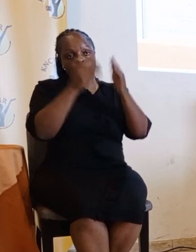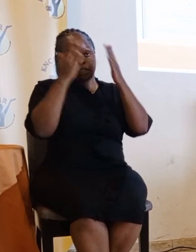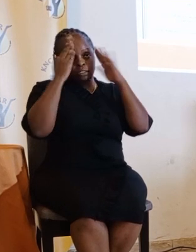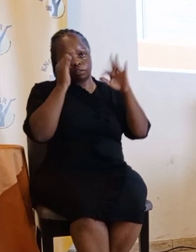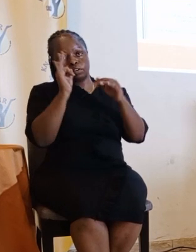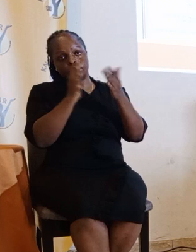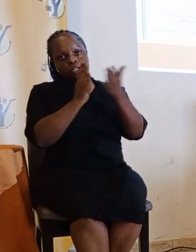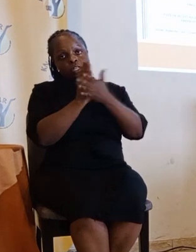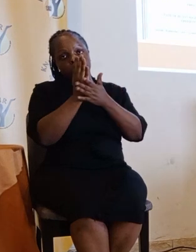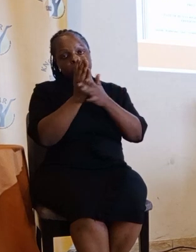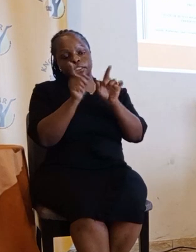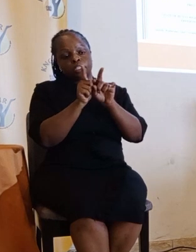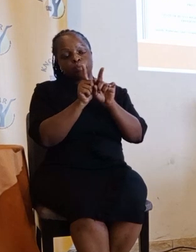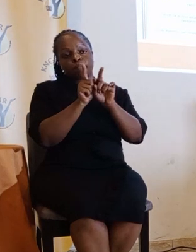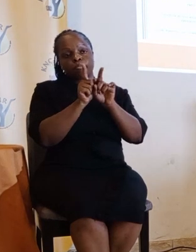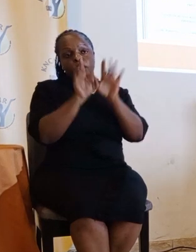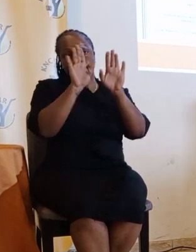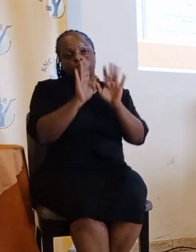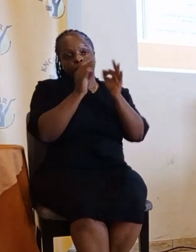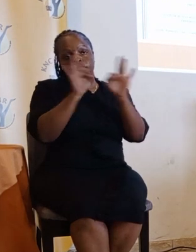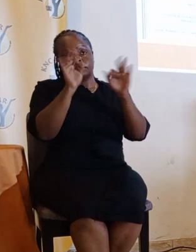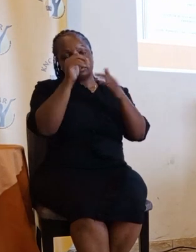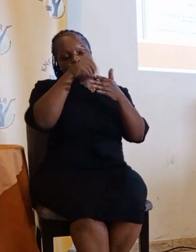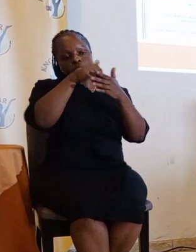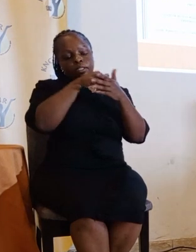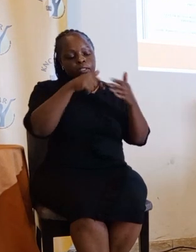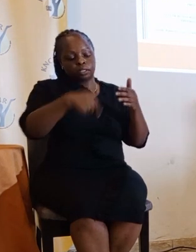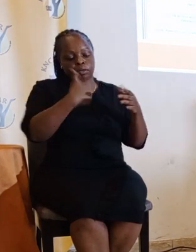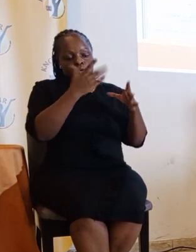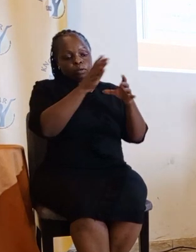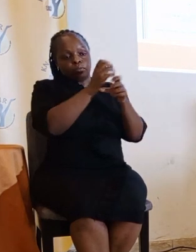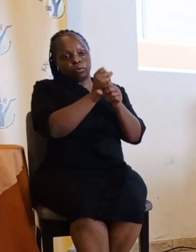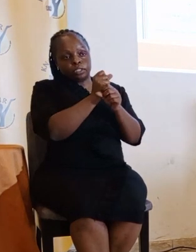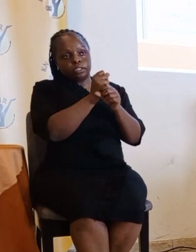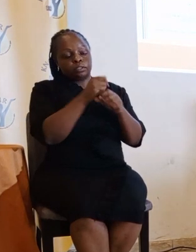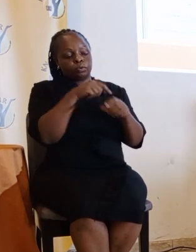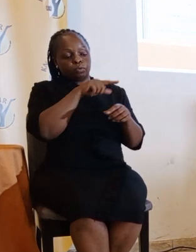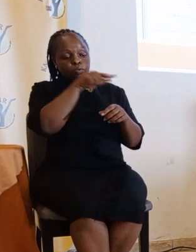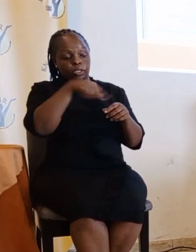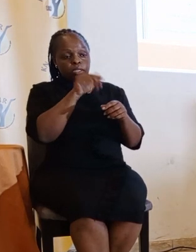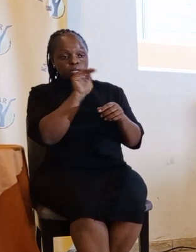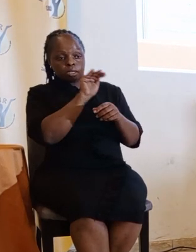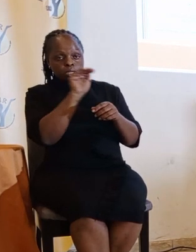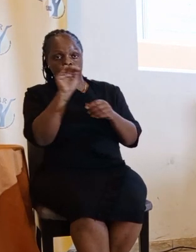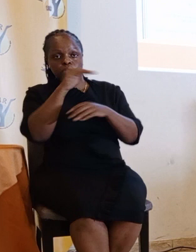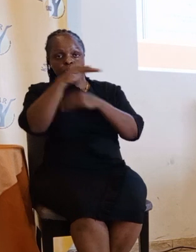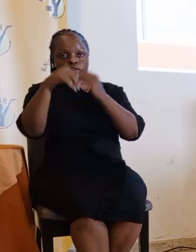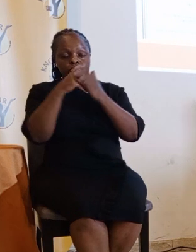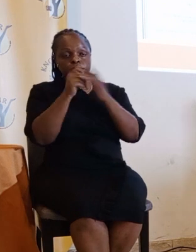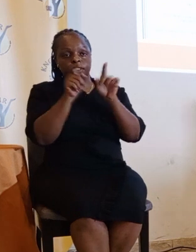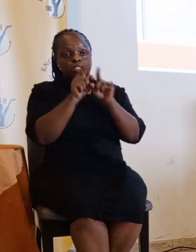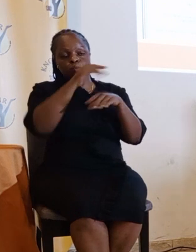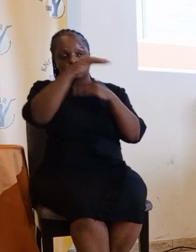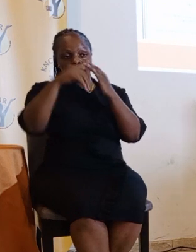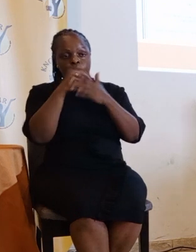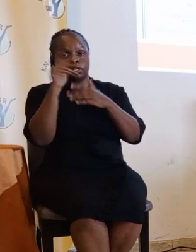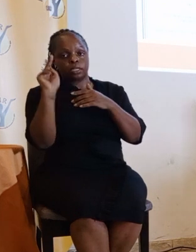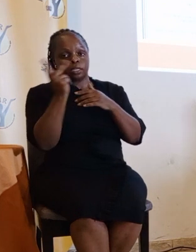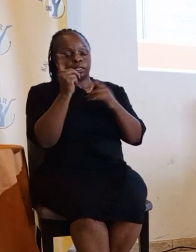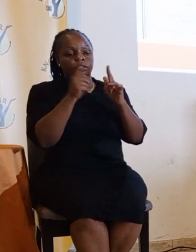of the rights and fundamental freedoms within our borders. We urge all of us, and indeed all Kenyans,